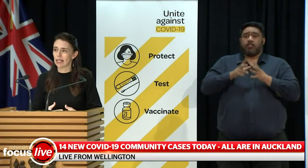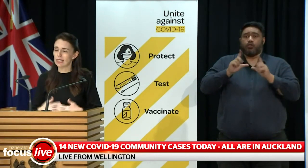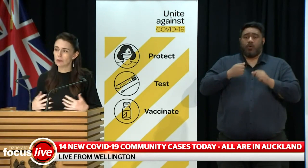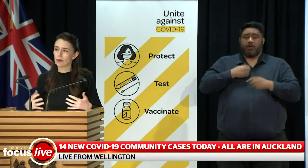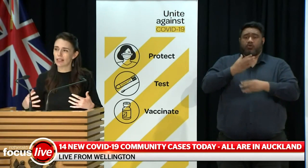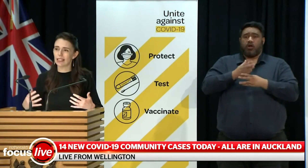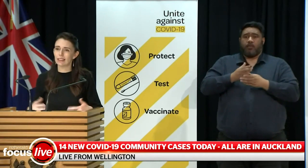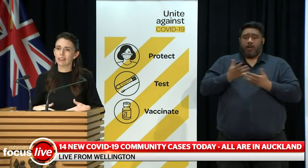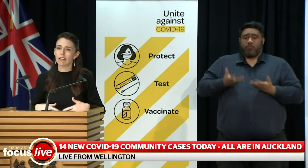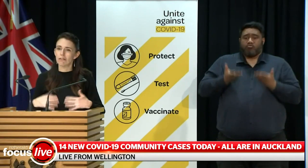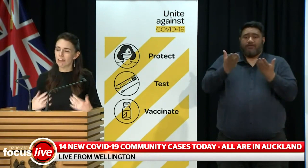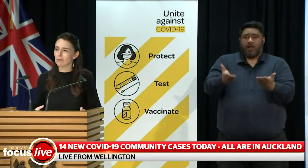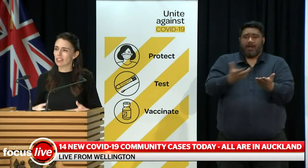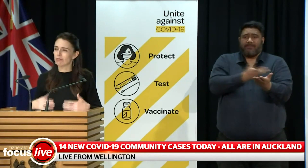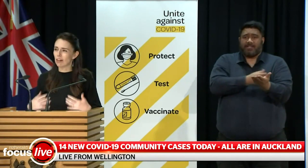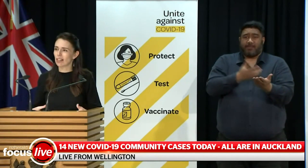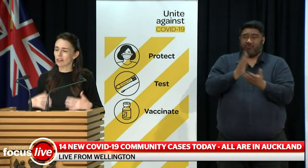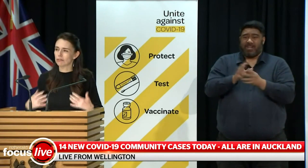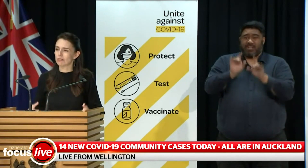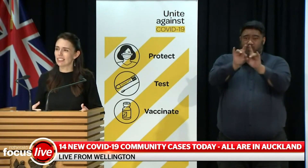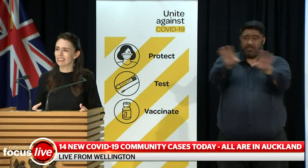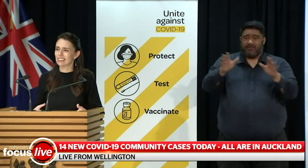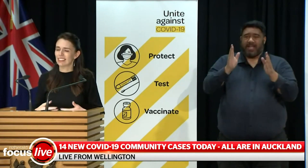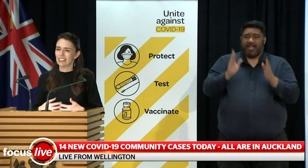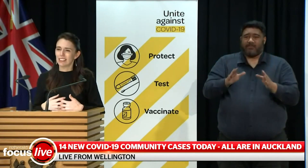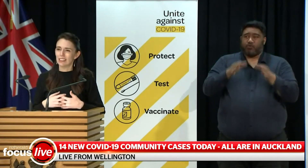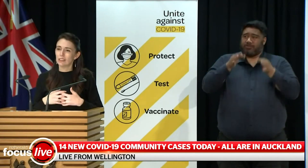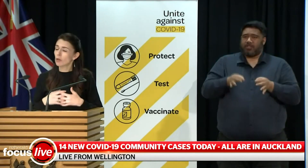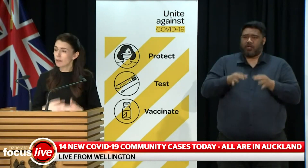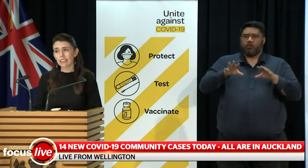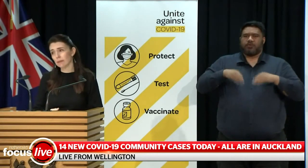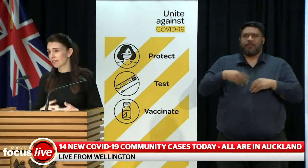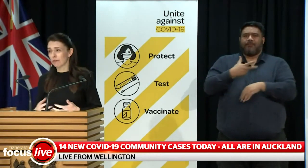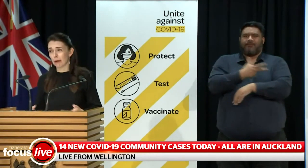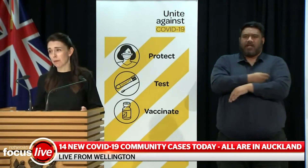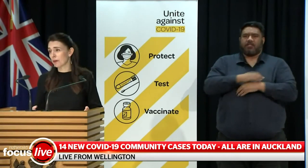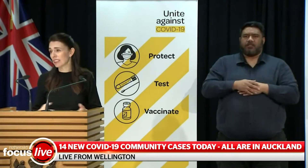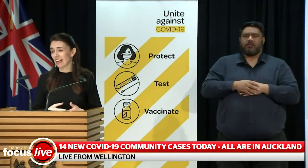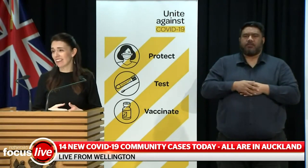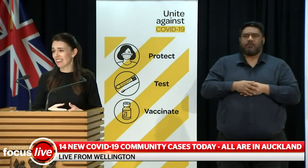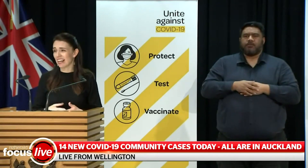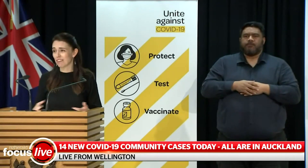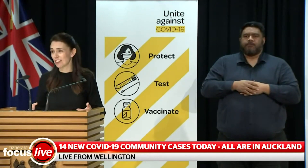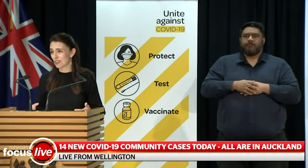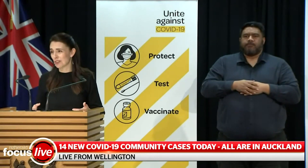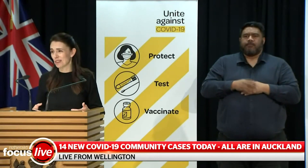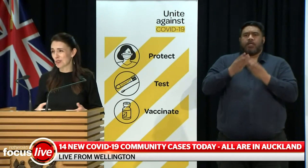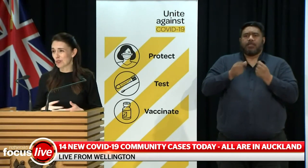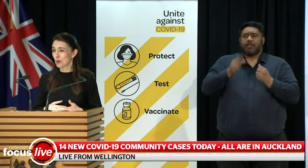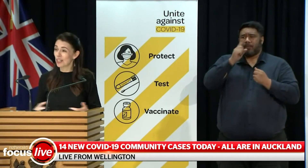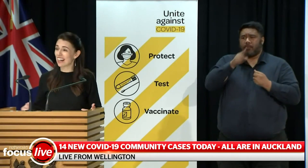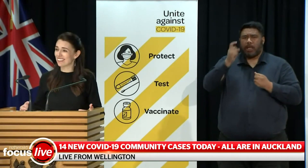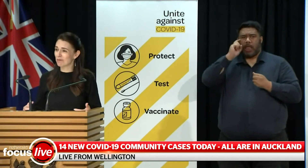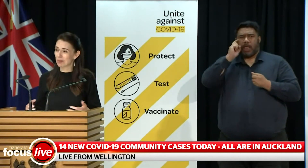come out. And that's where I need family, whānau, friends. Don't be dismissive of people who say that they have